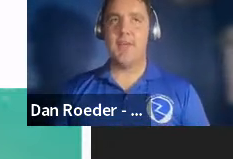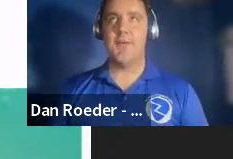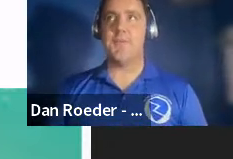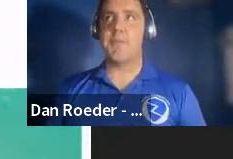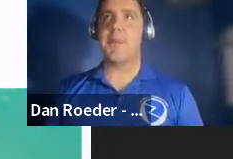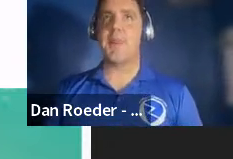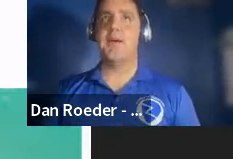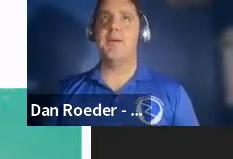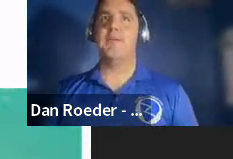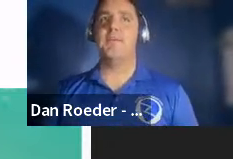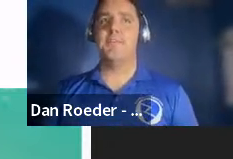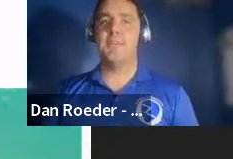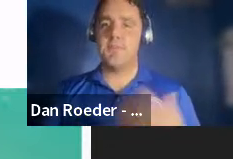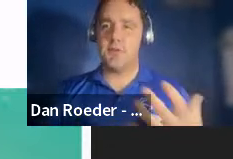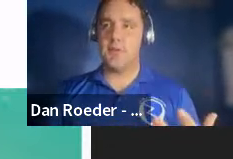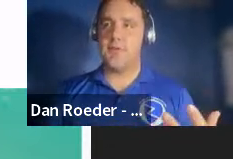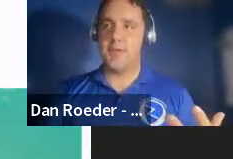most